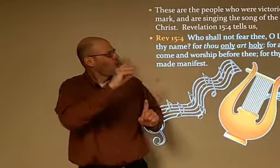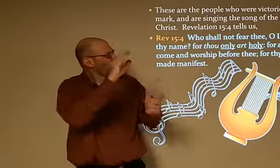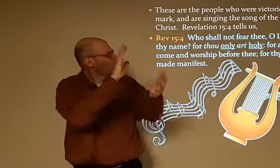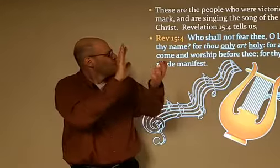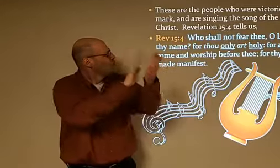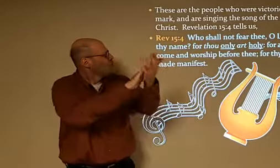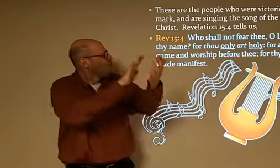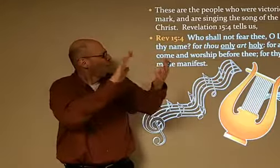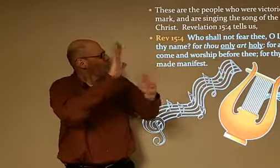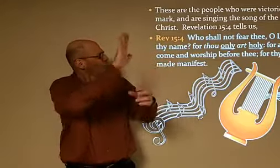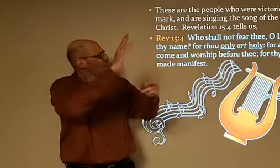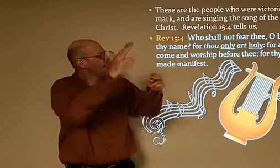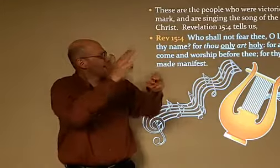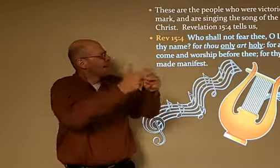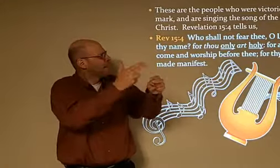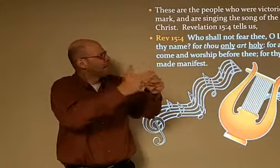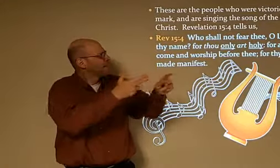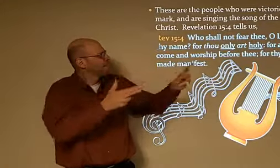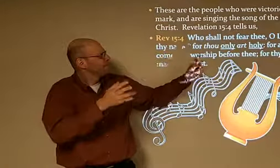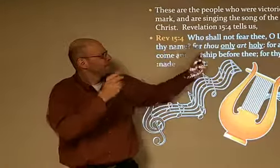O Lord, and glorify thy name?